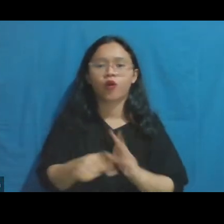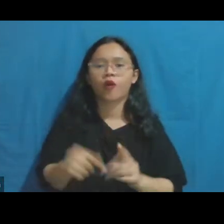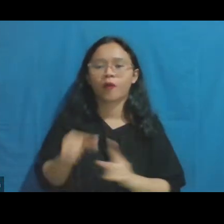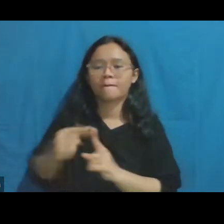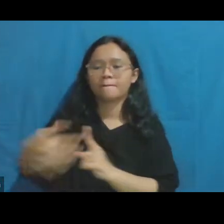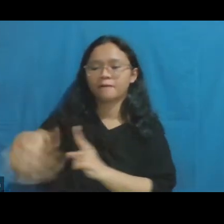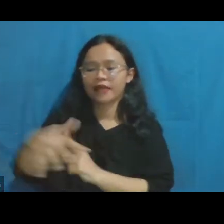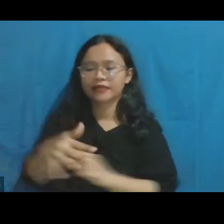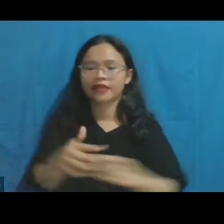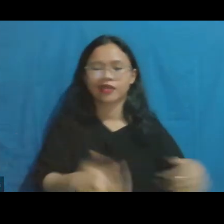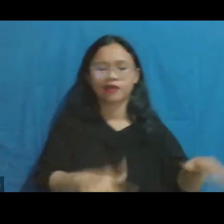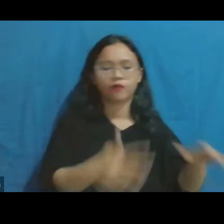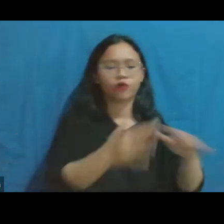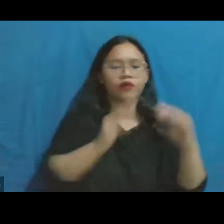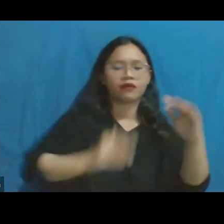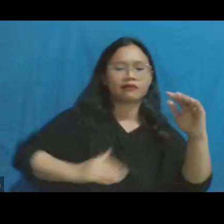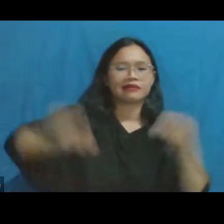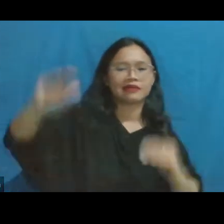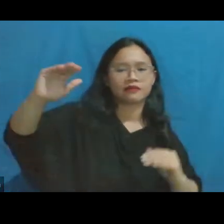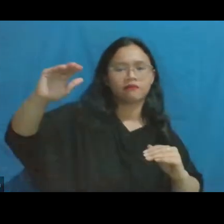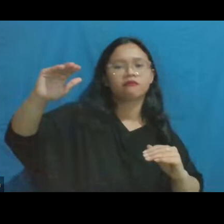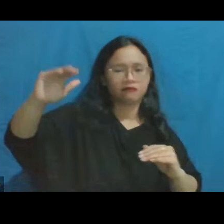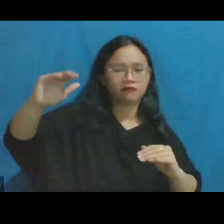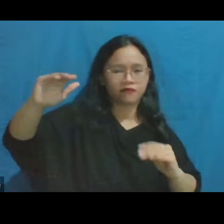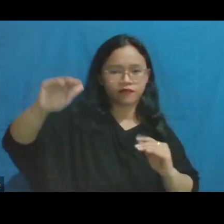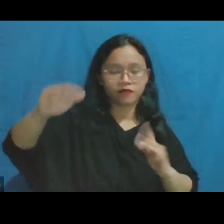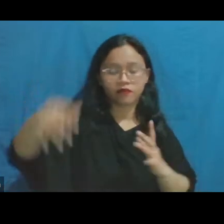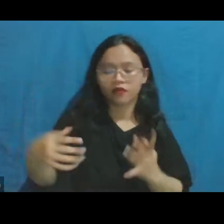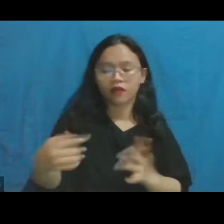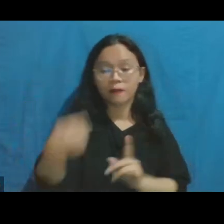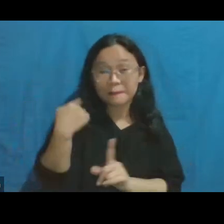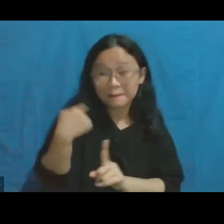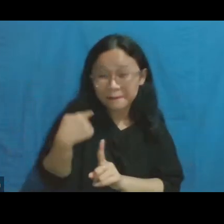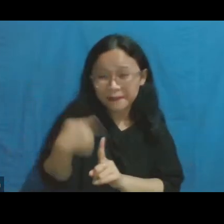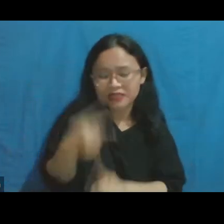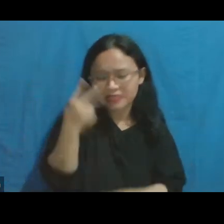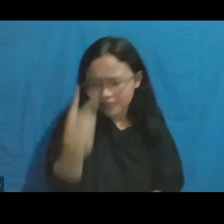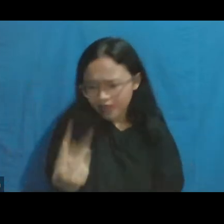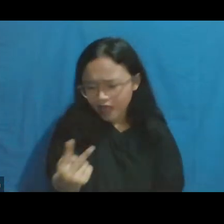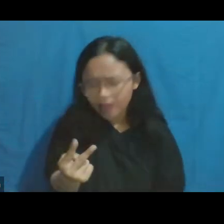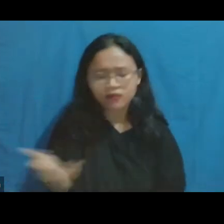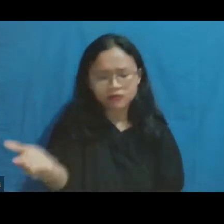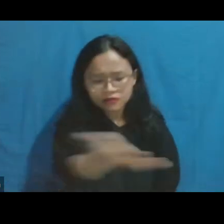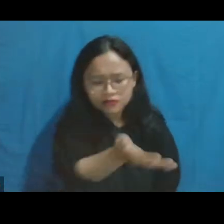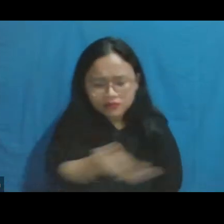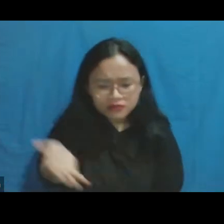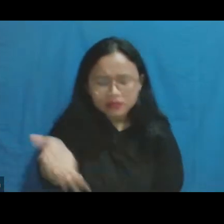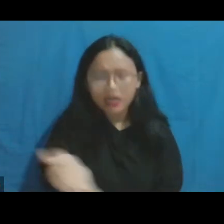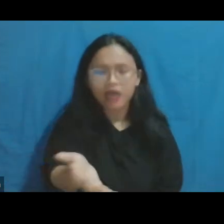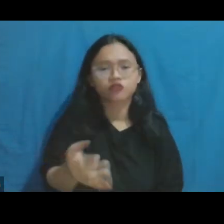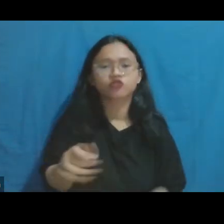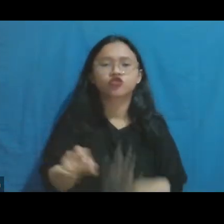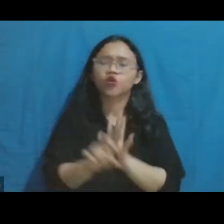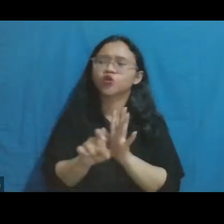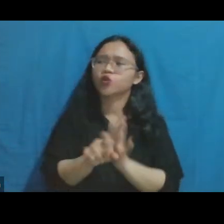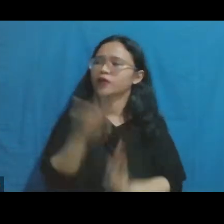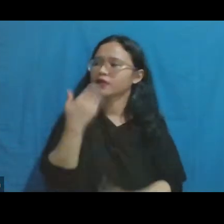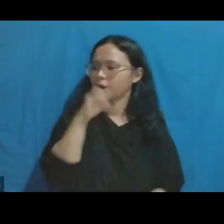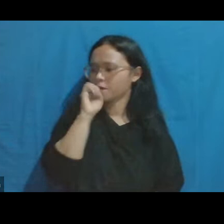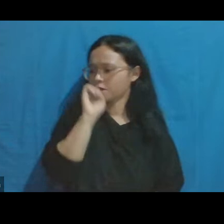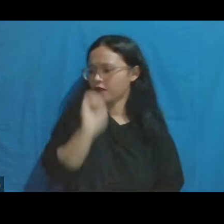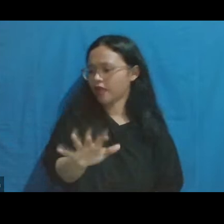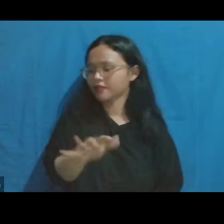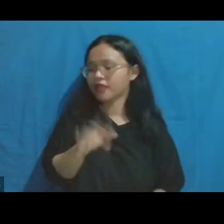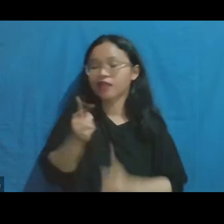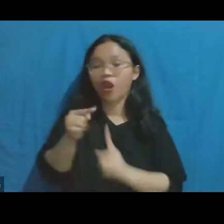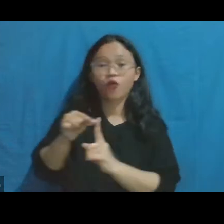a statistic, there's a gap between these regions, I think. And also, if you